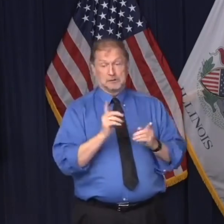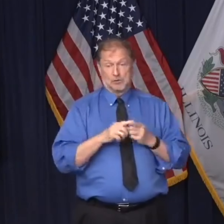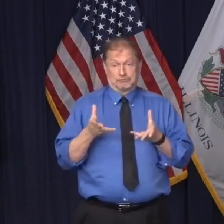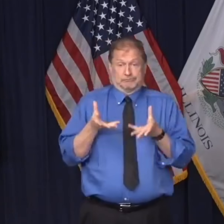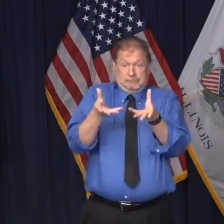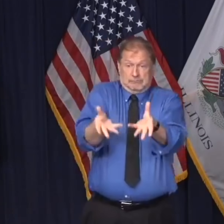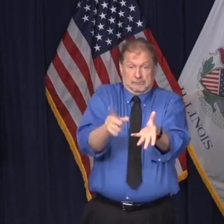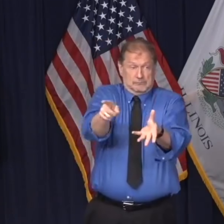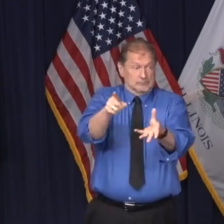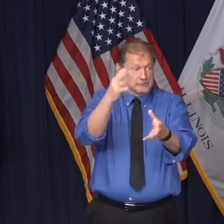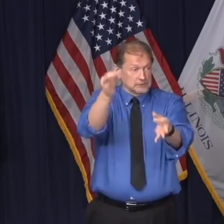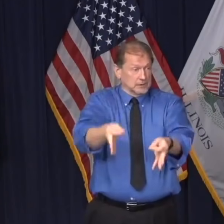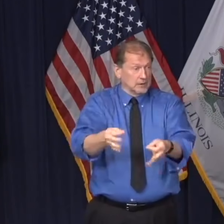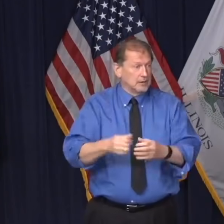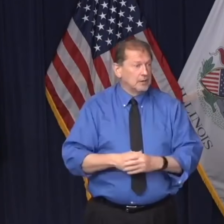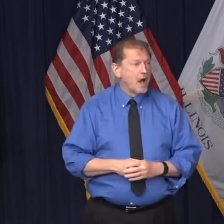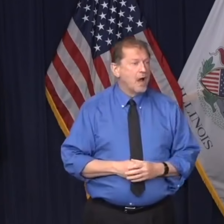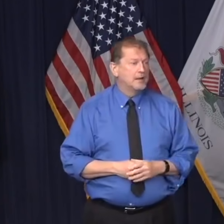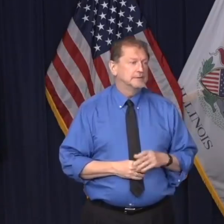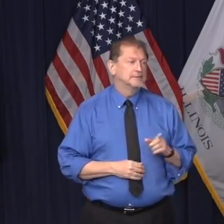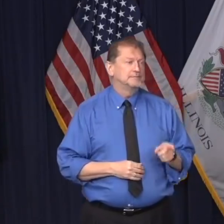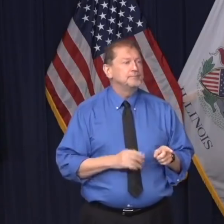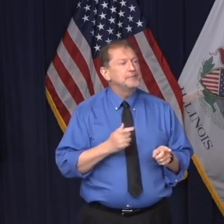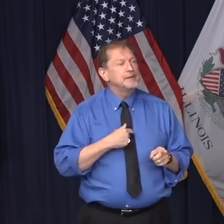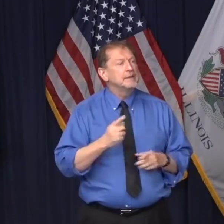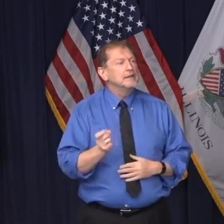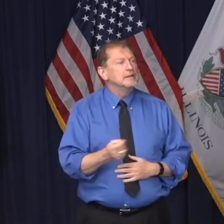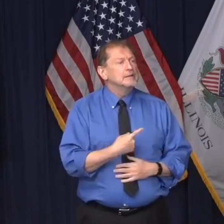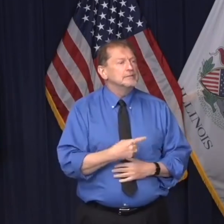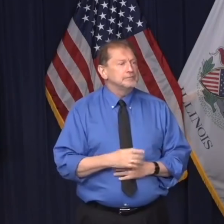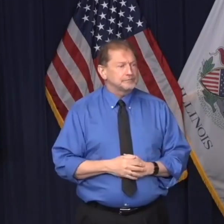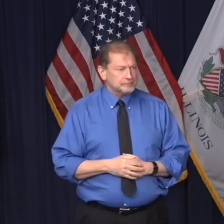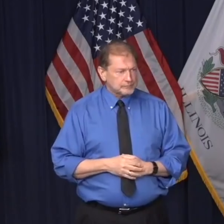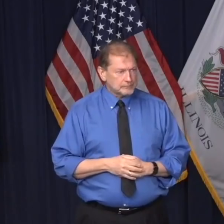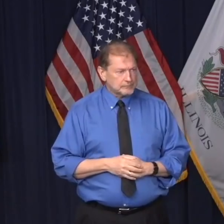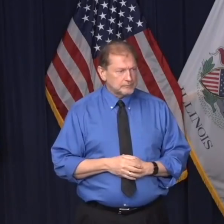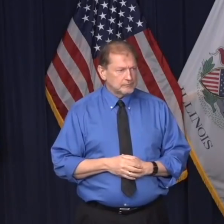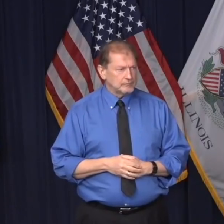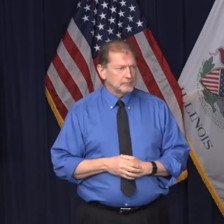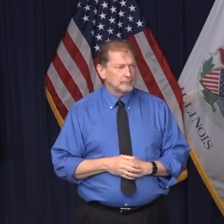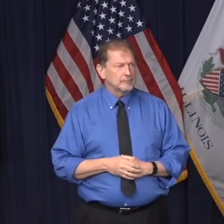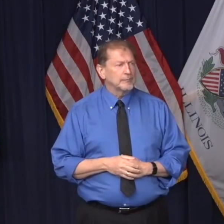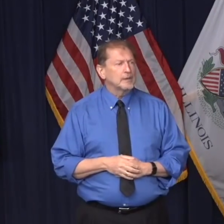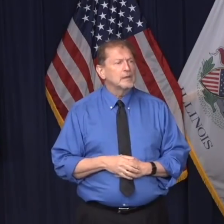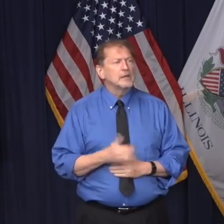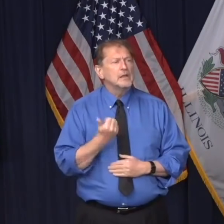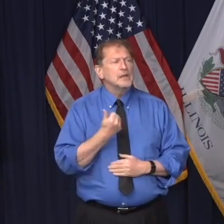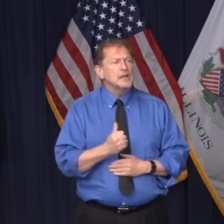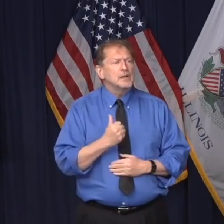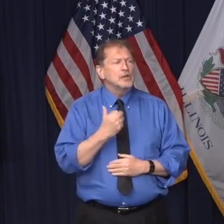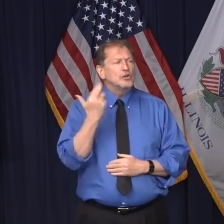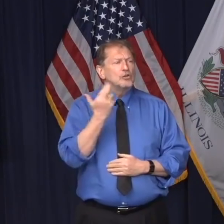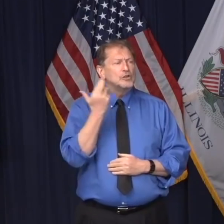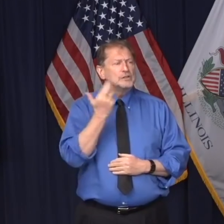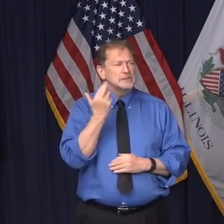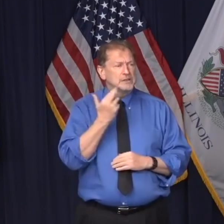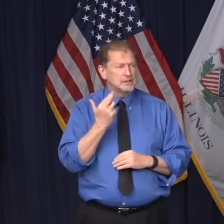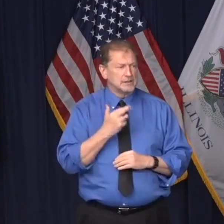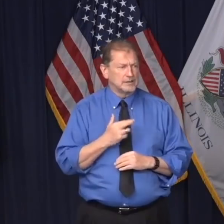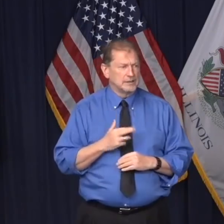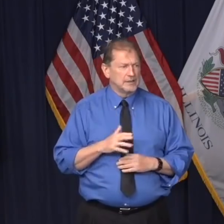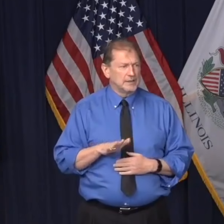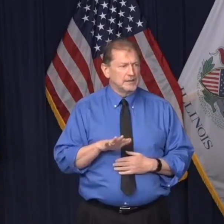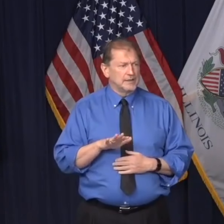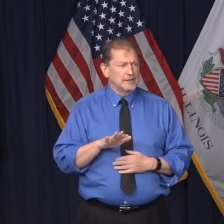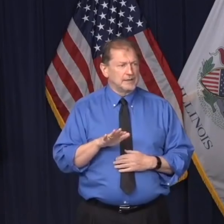Okay. Now we have the miscellaneous categories. So Tony Arnold with WBEZ says, is there any legal advantage to bypassing the 5th State